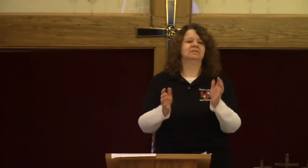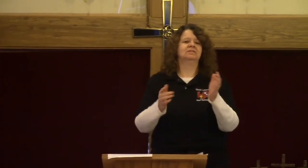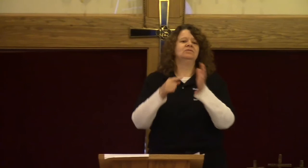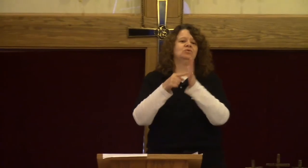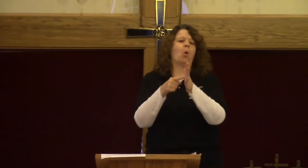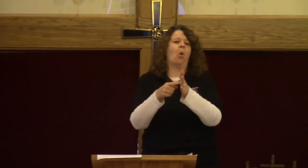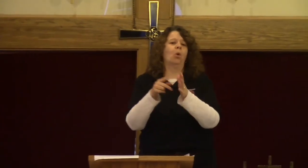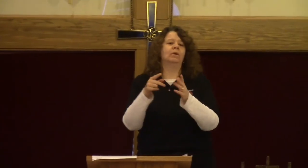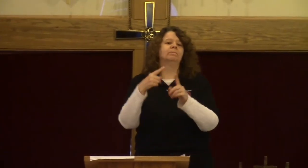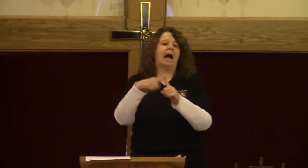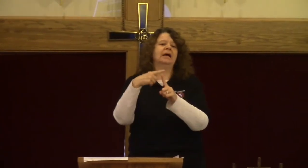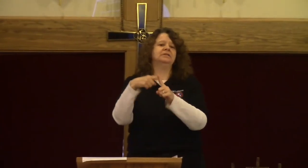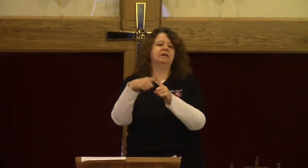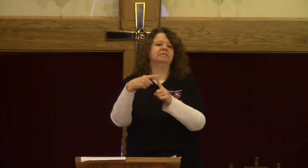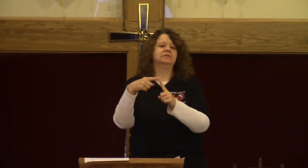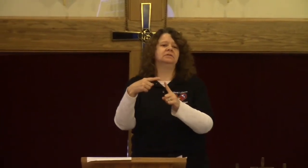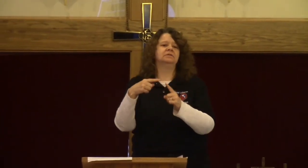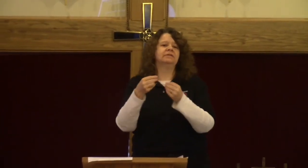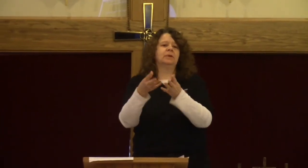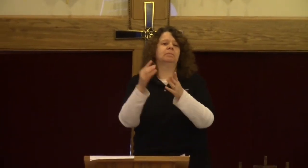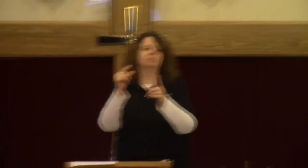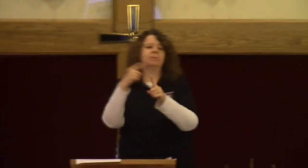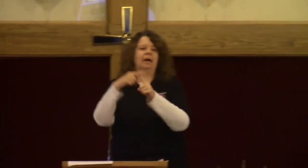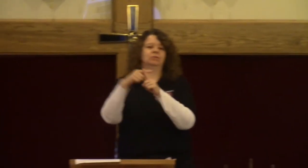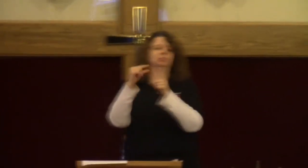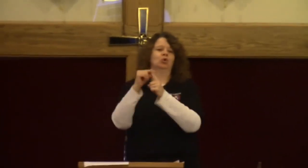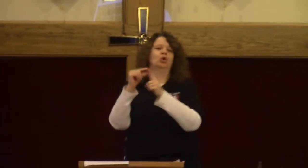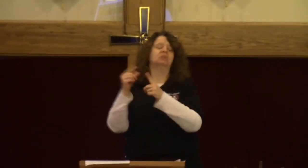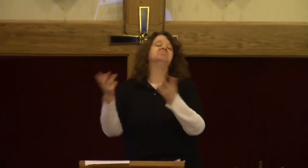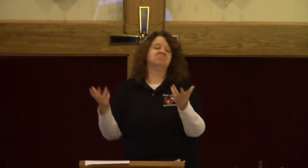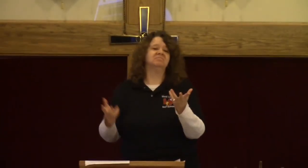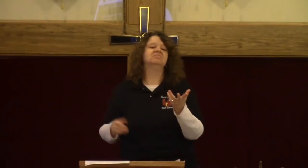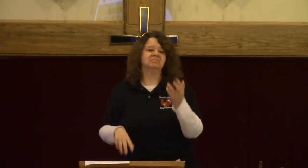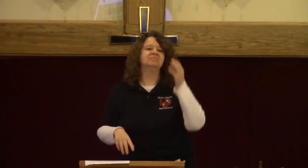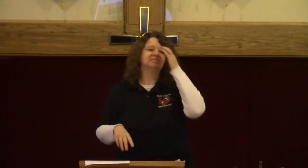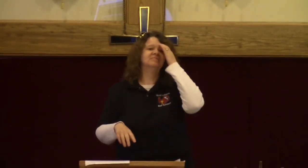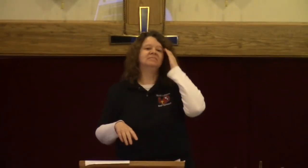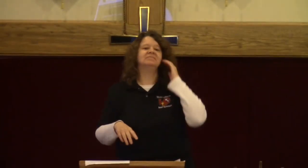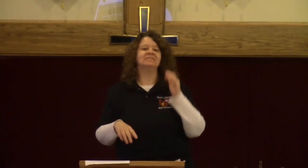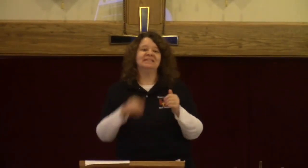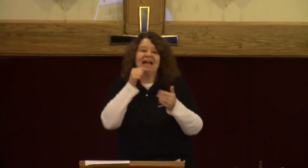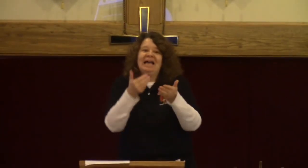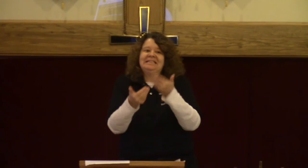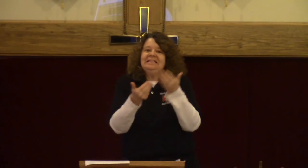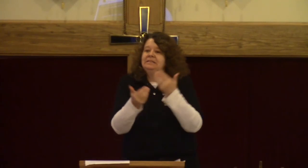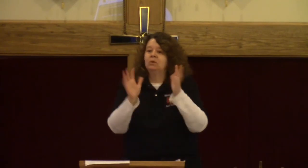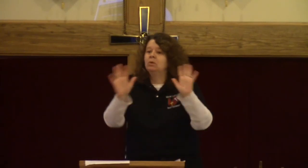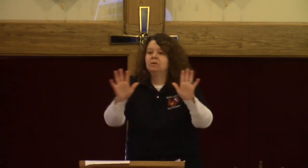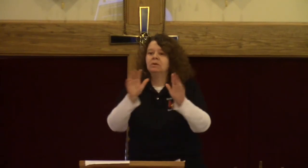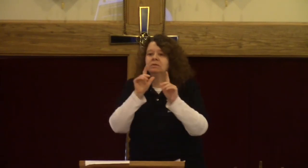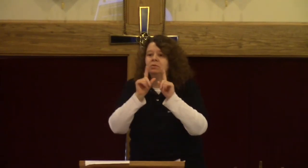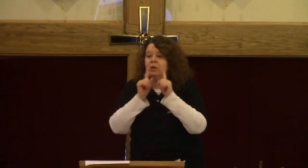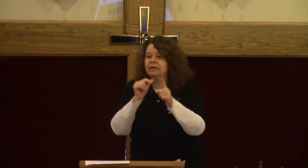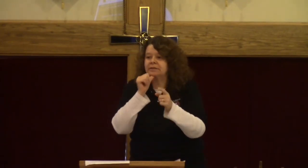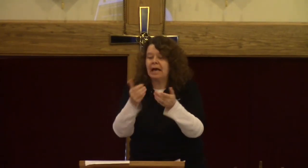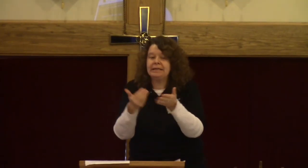and show positive, give positive words. Yeah. It's